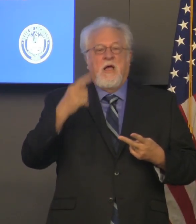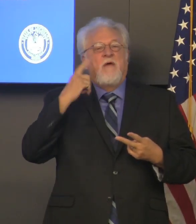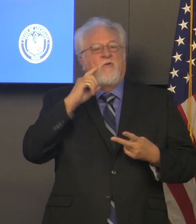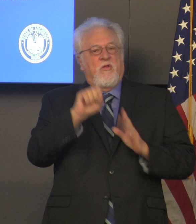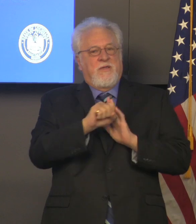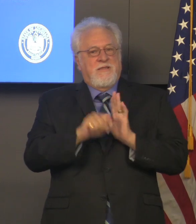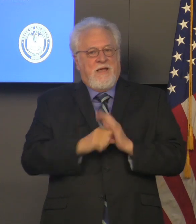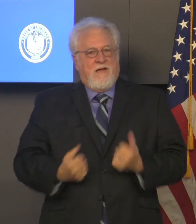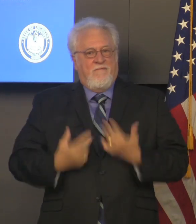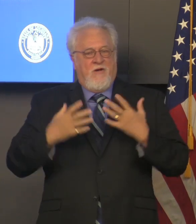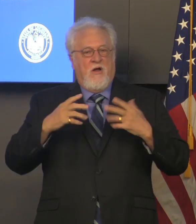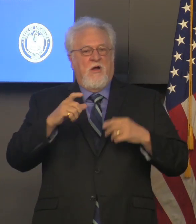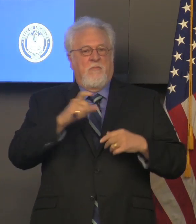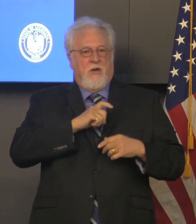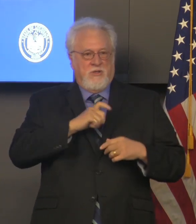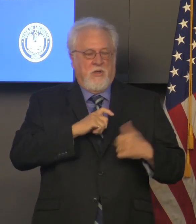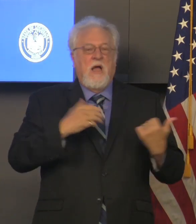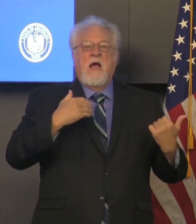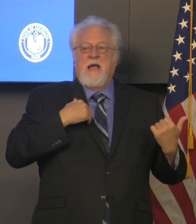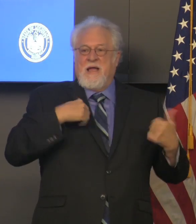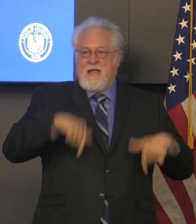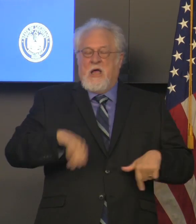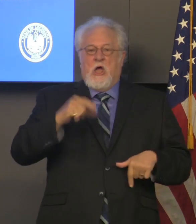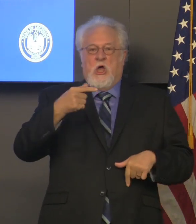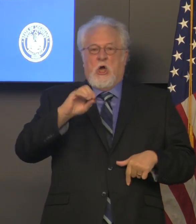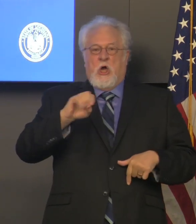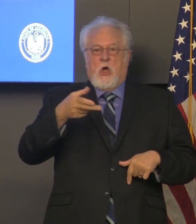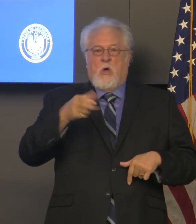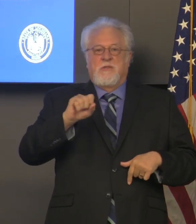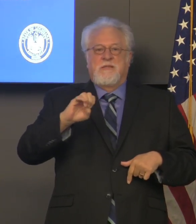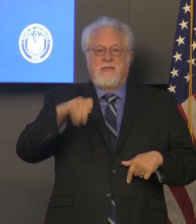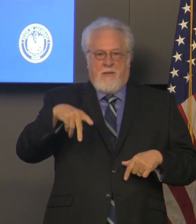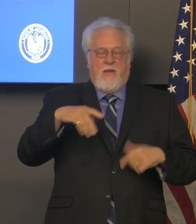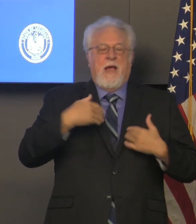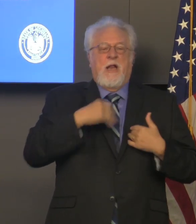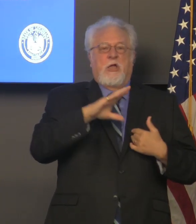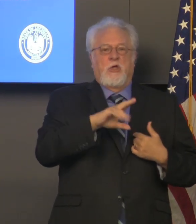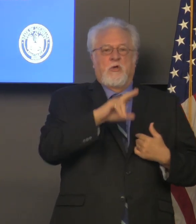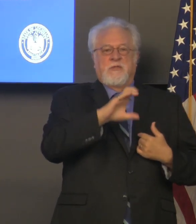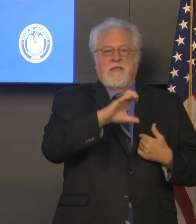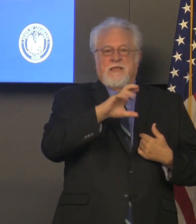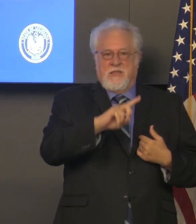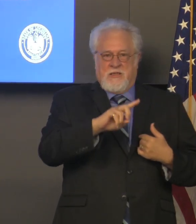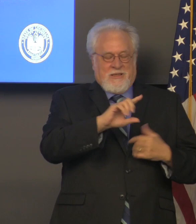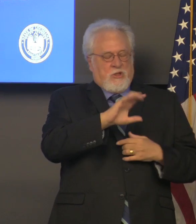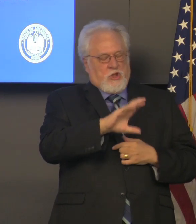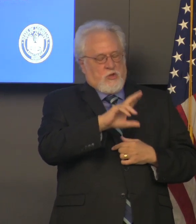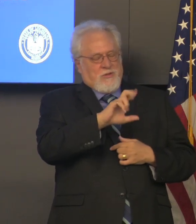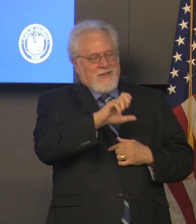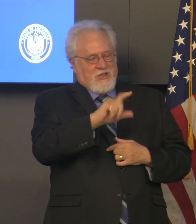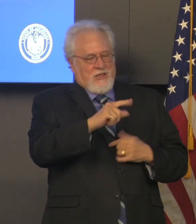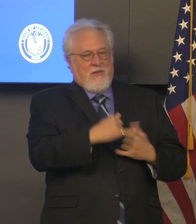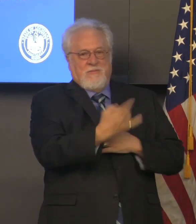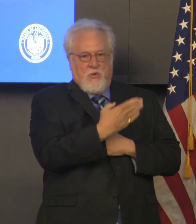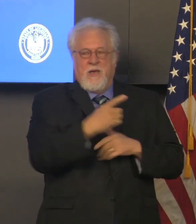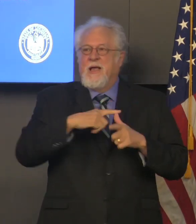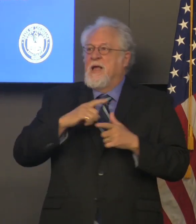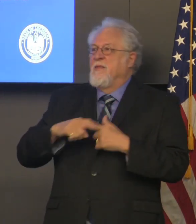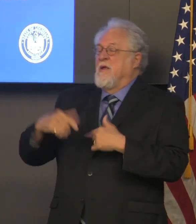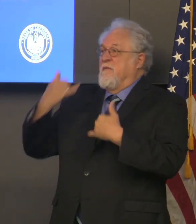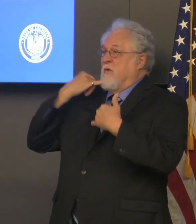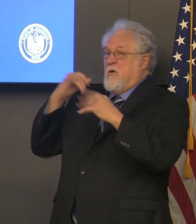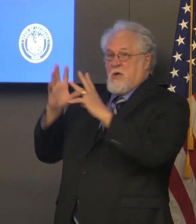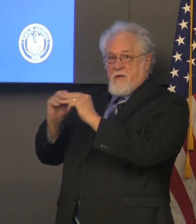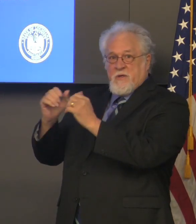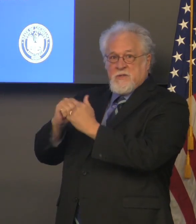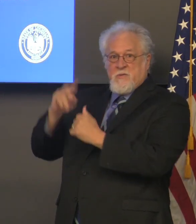because they had a UCG meeting here this morning, and then a video telephone conference with the Vice President and the White House